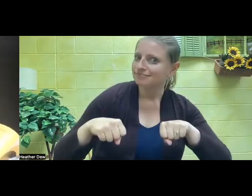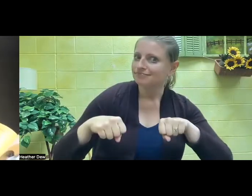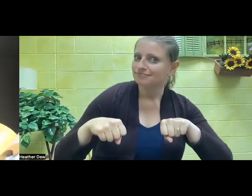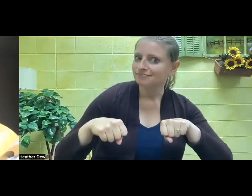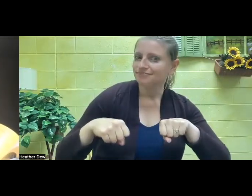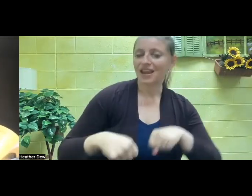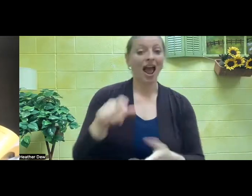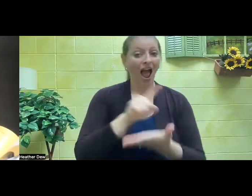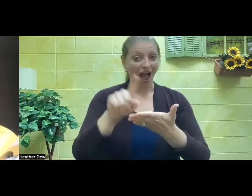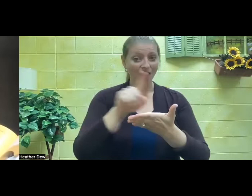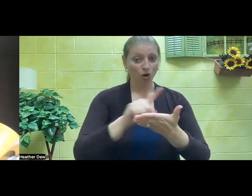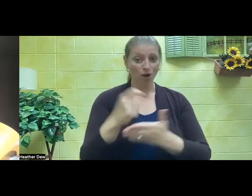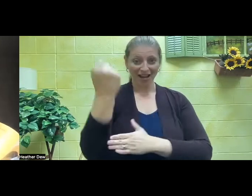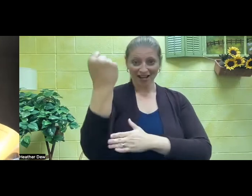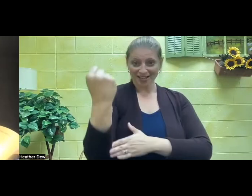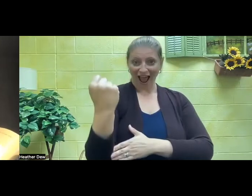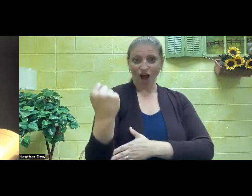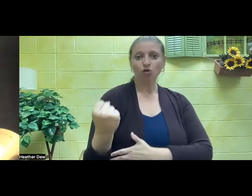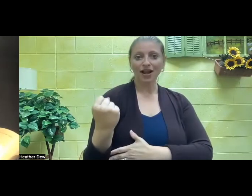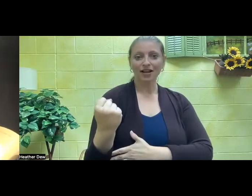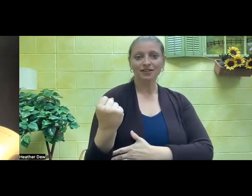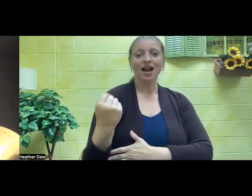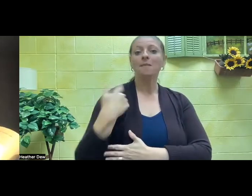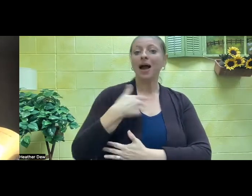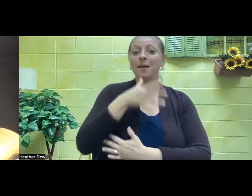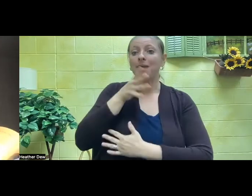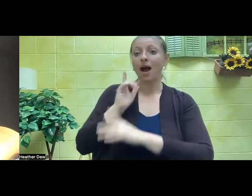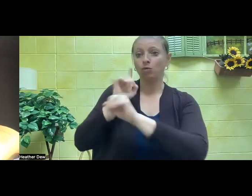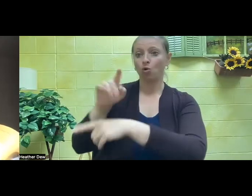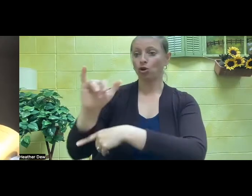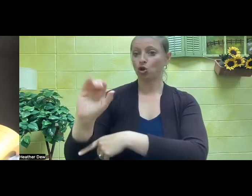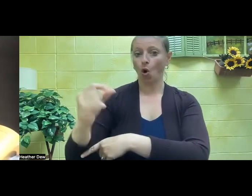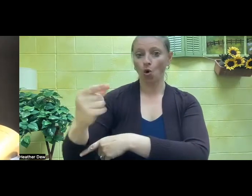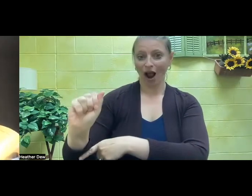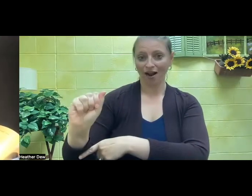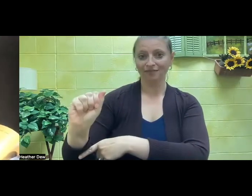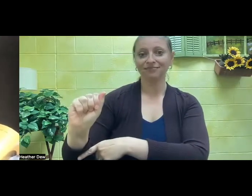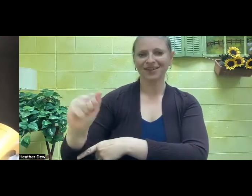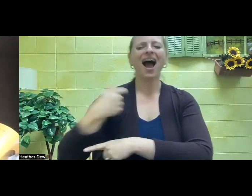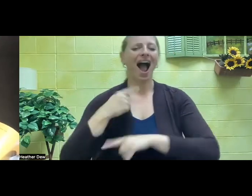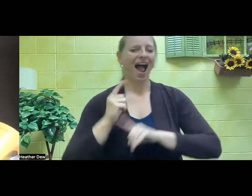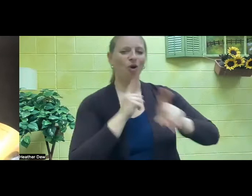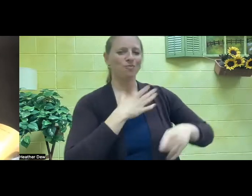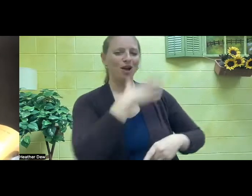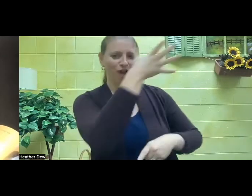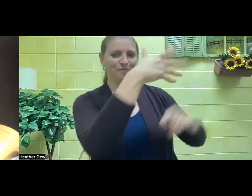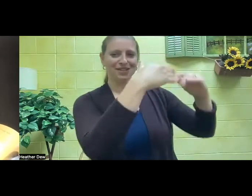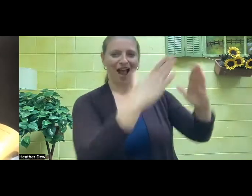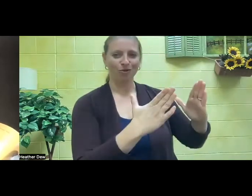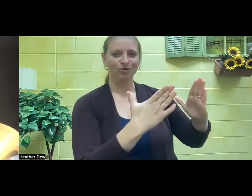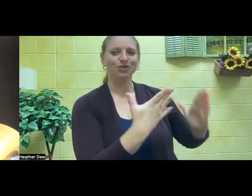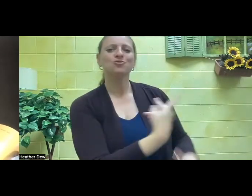Every Saturday, my mom takes me to Papan's house while she goes to her yoga class. Meanwhile, Papan and